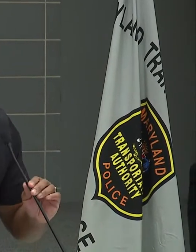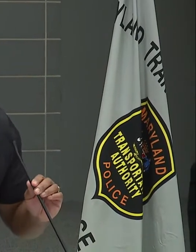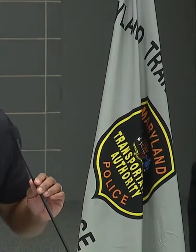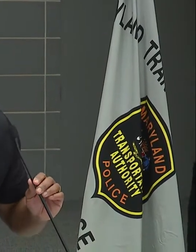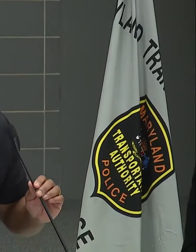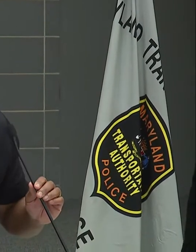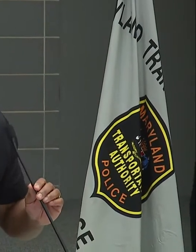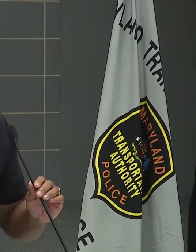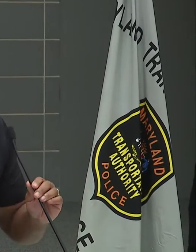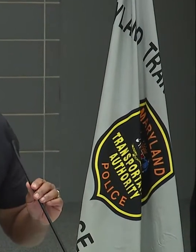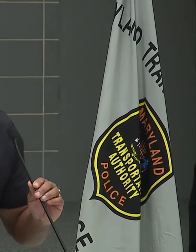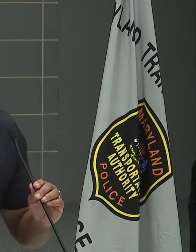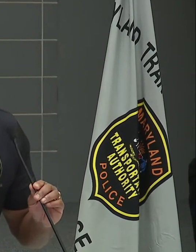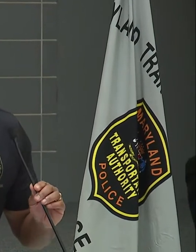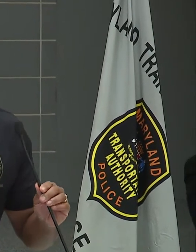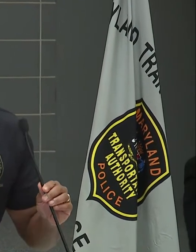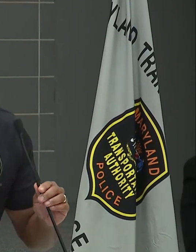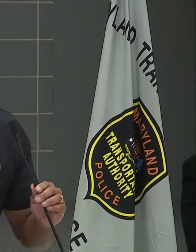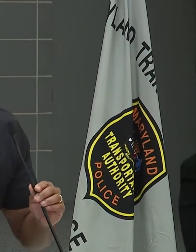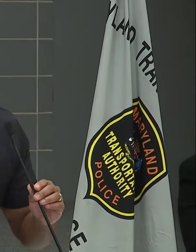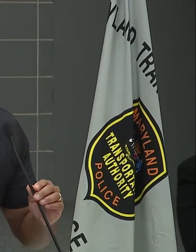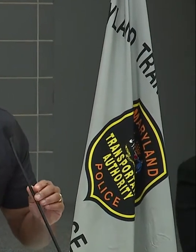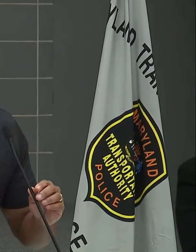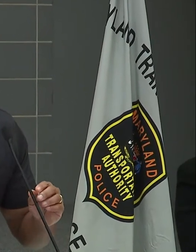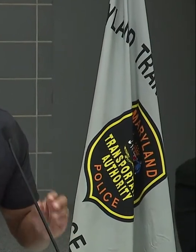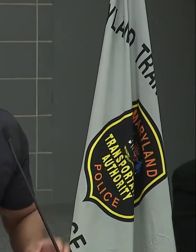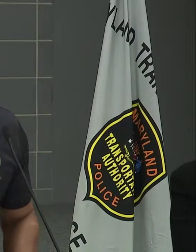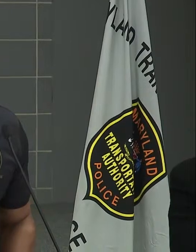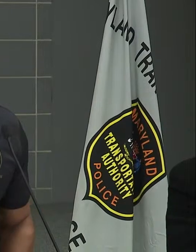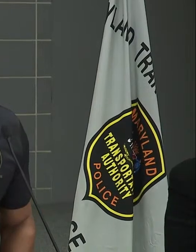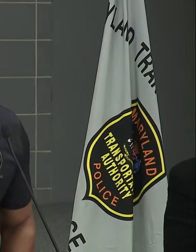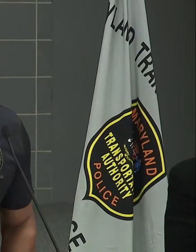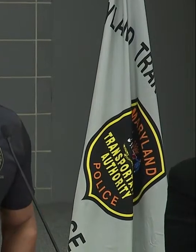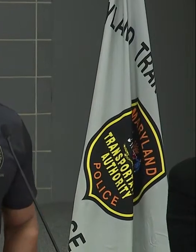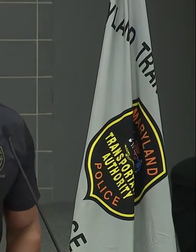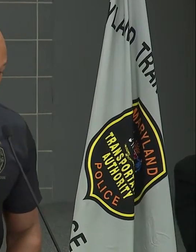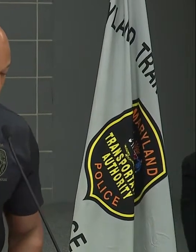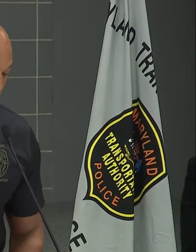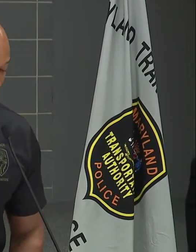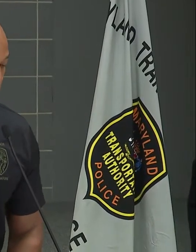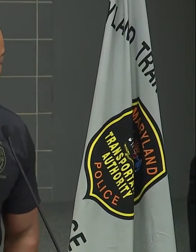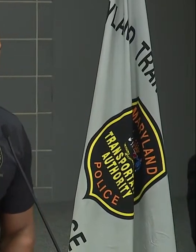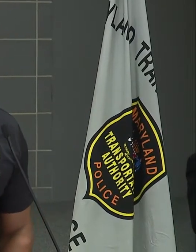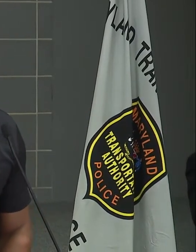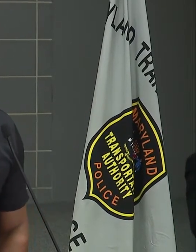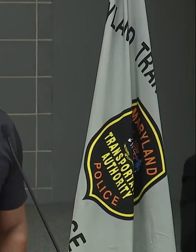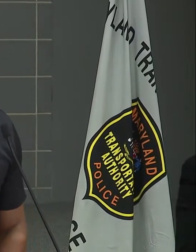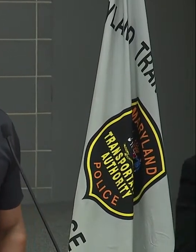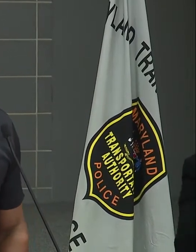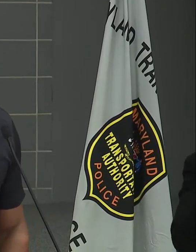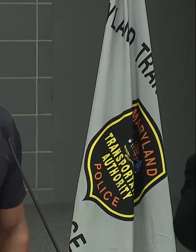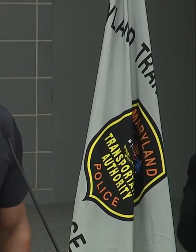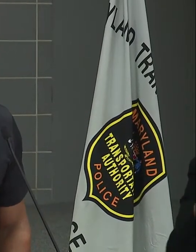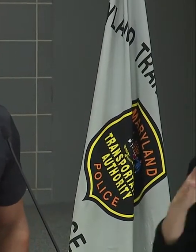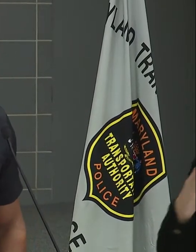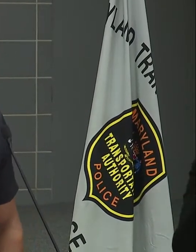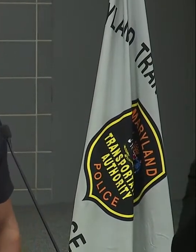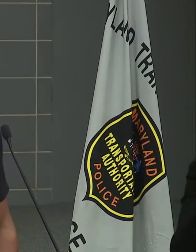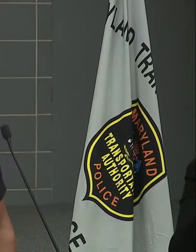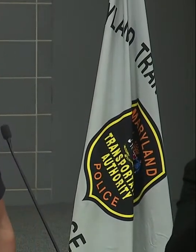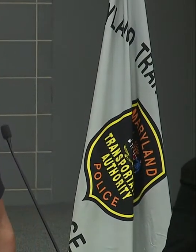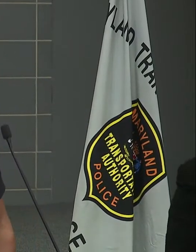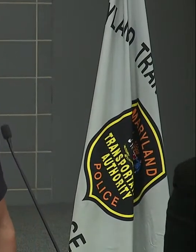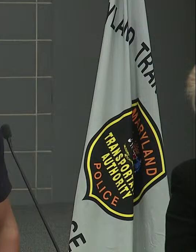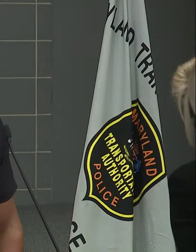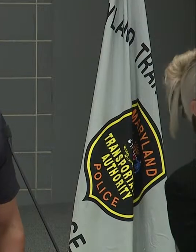Has there been any, more momentum in getting additional federal support for rebuilding? Yeah, so we've been incredibly encouraged by the